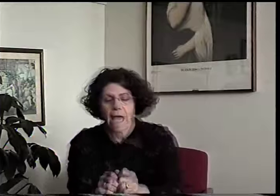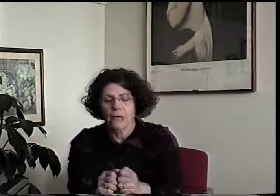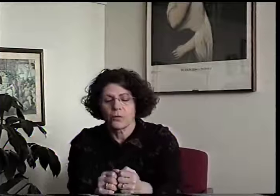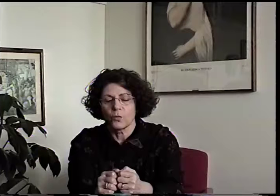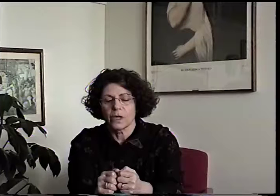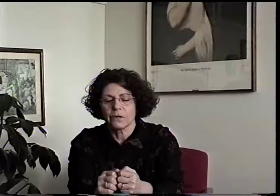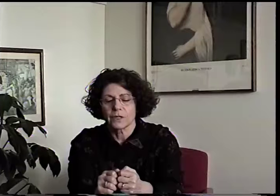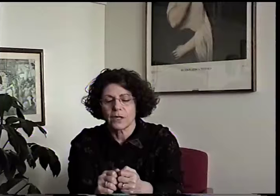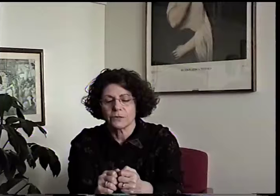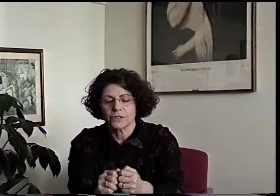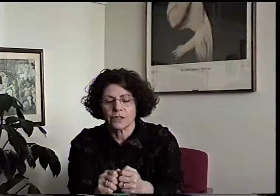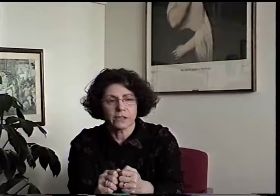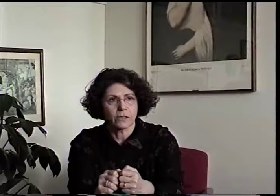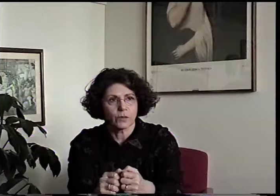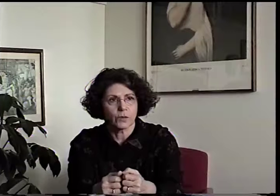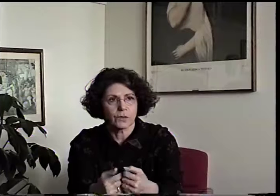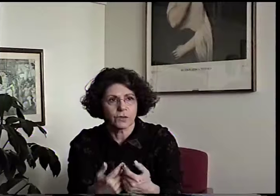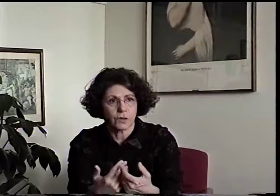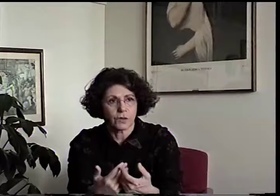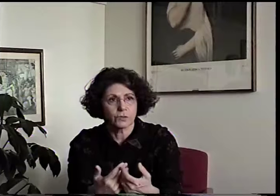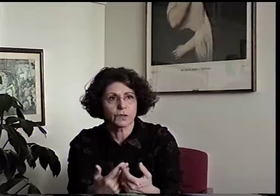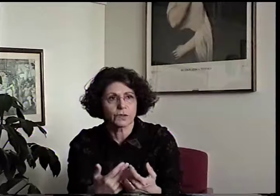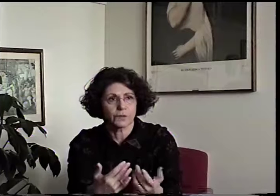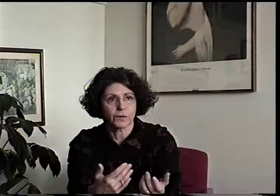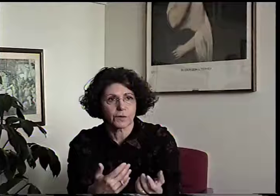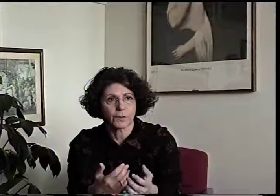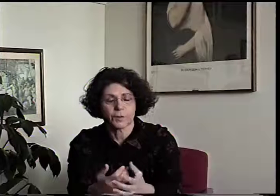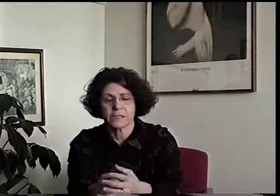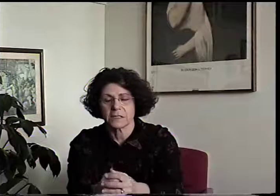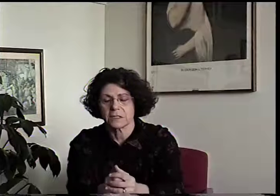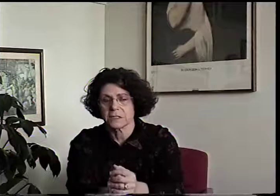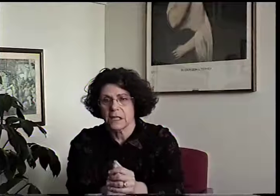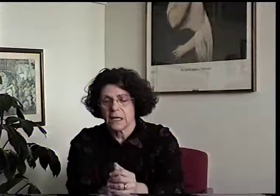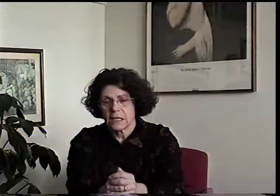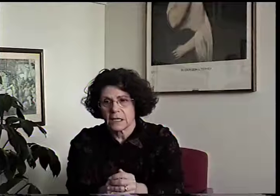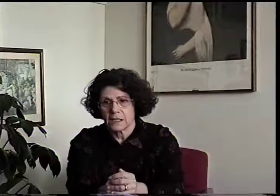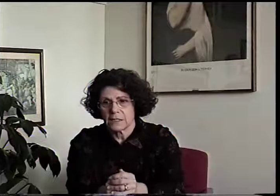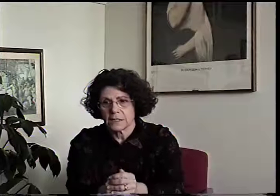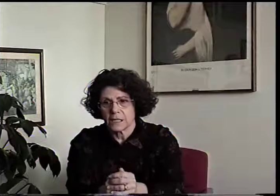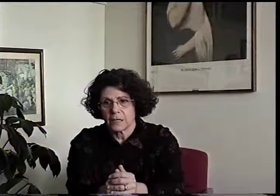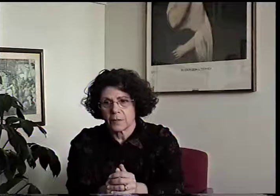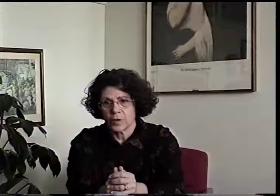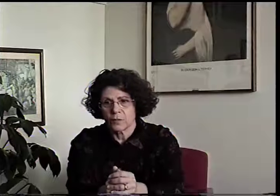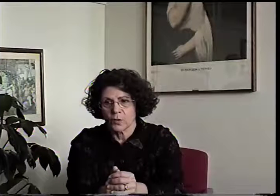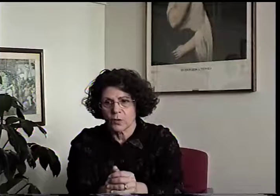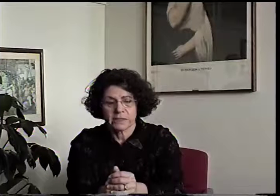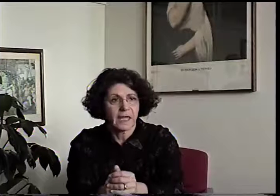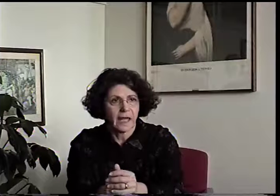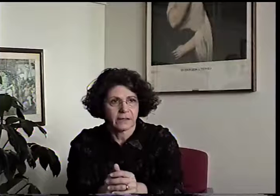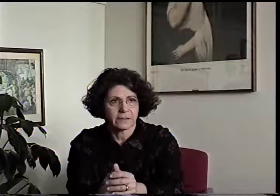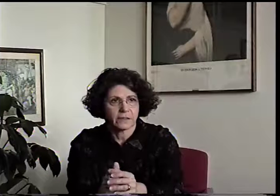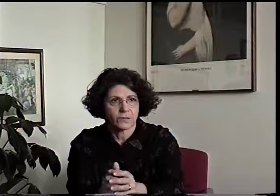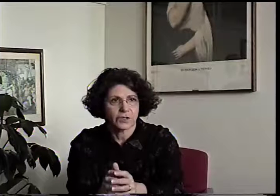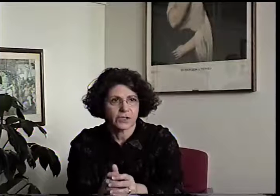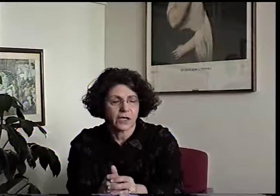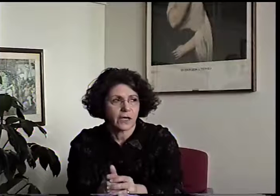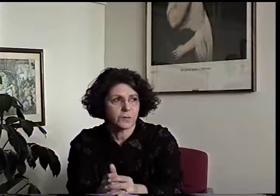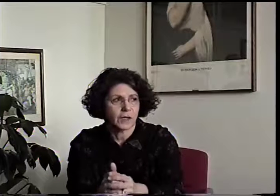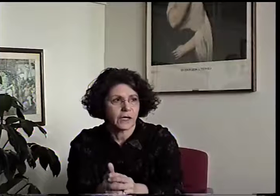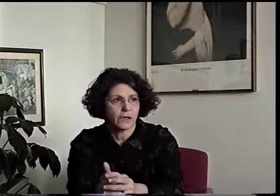And the one that I was thinking would be very useful for your purposes is a poem called Hands, which is signed by a